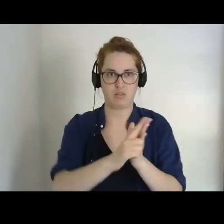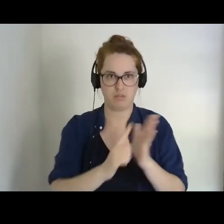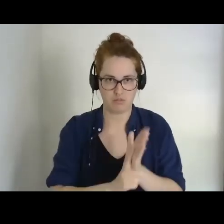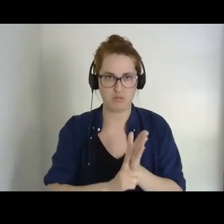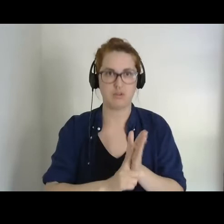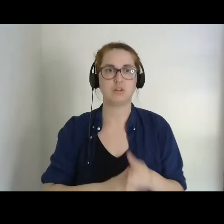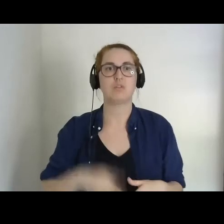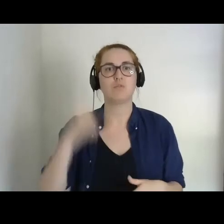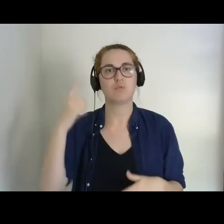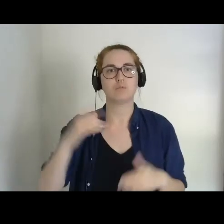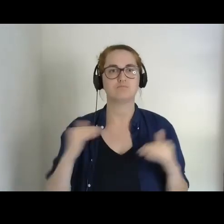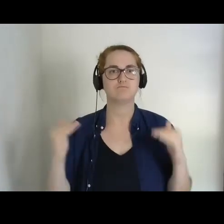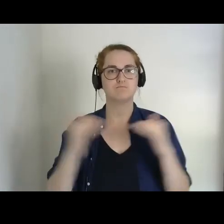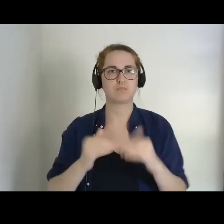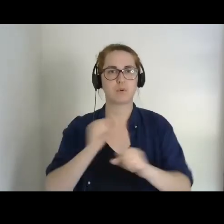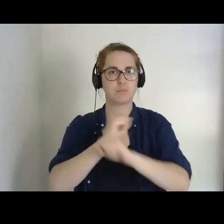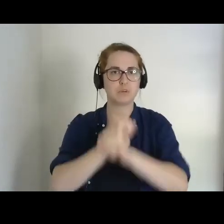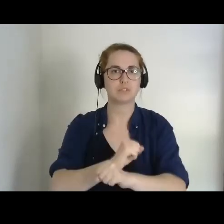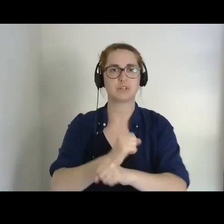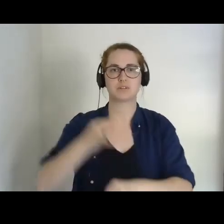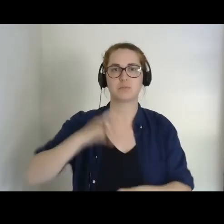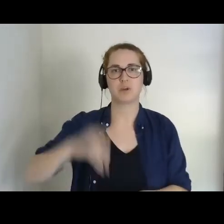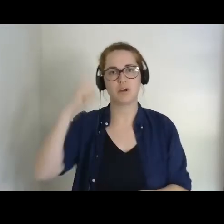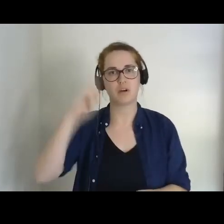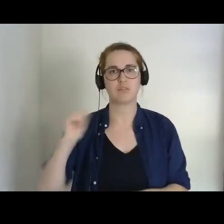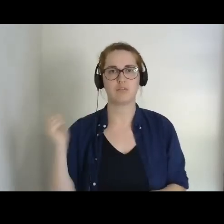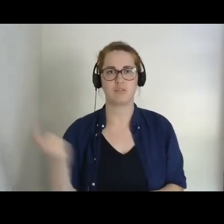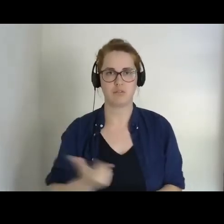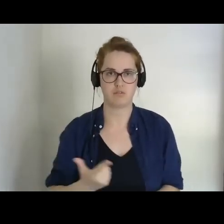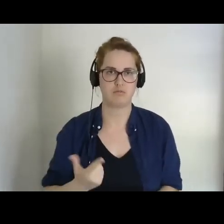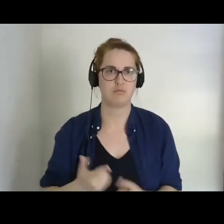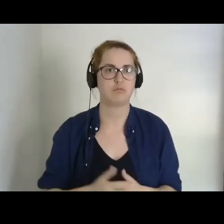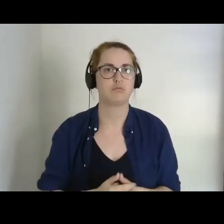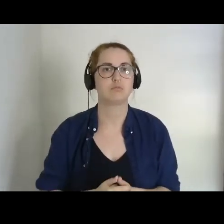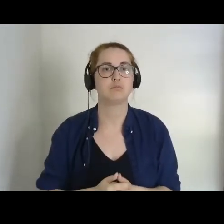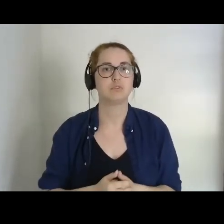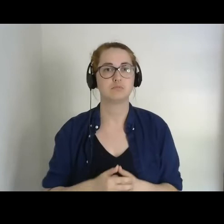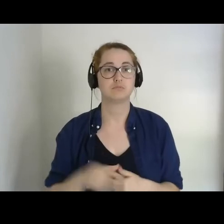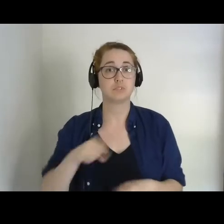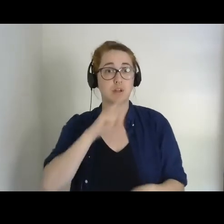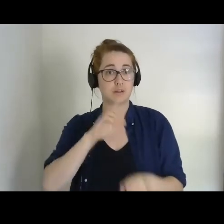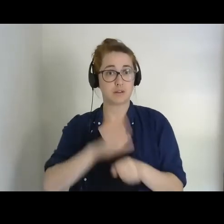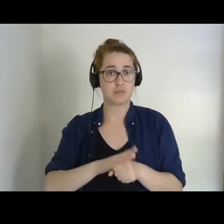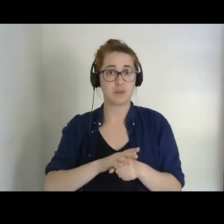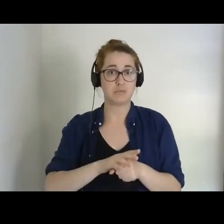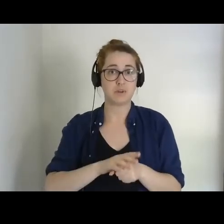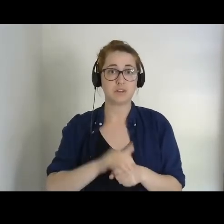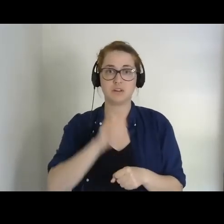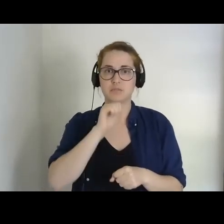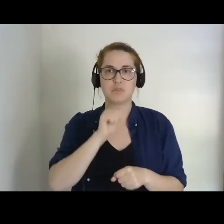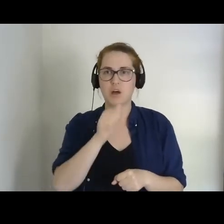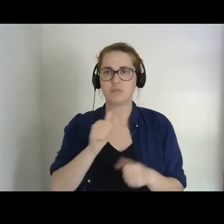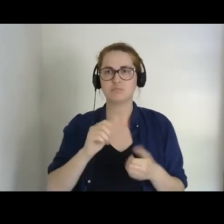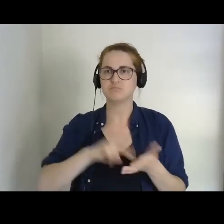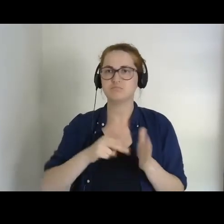to the equal worth and human dignity of all persons, and a desire to rectify and prevent discrimination against particular